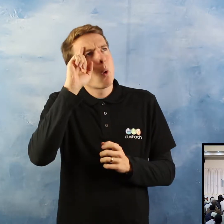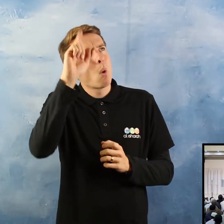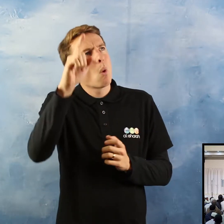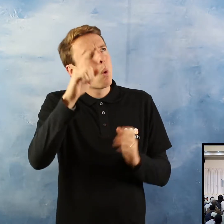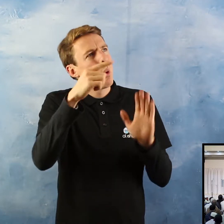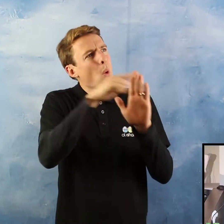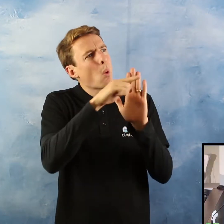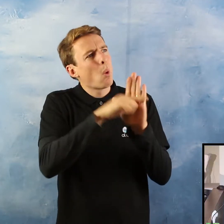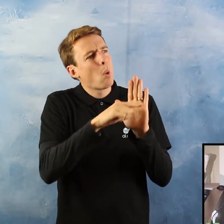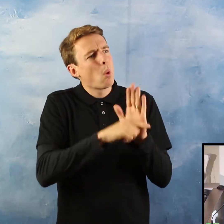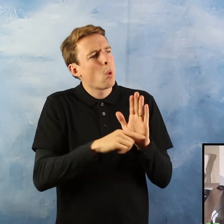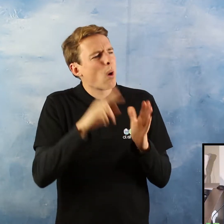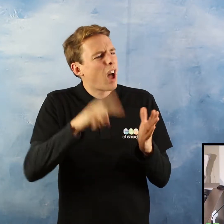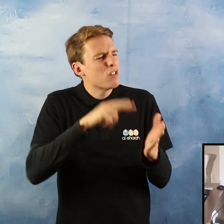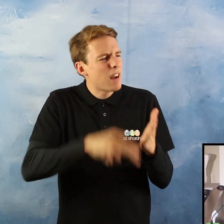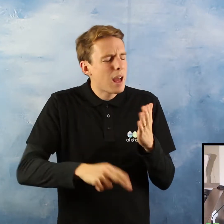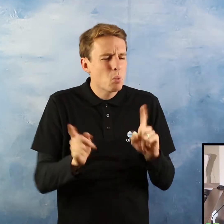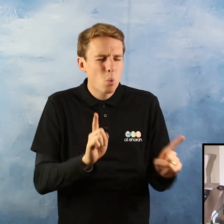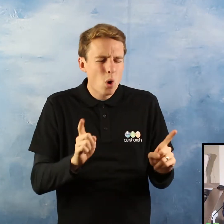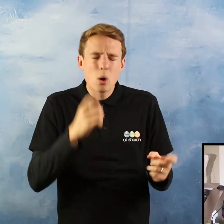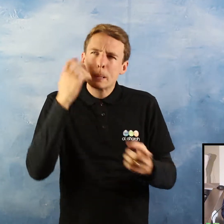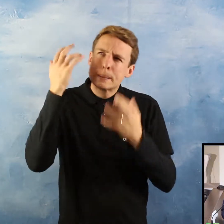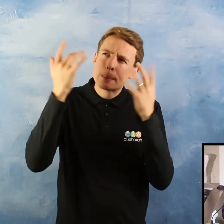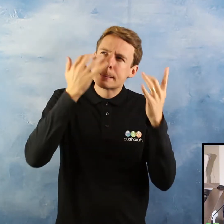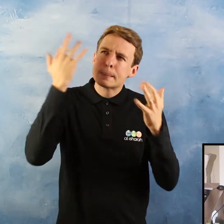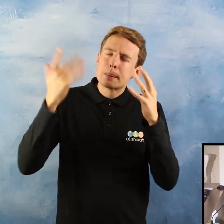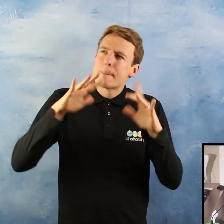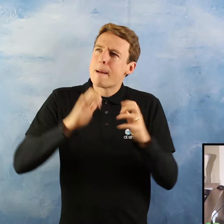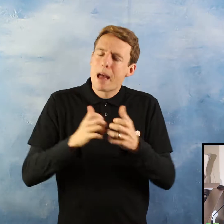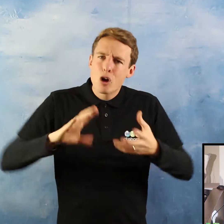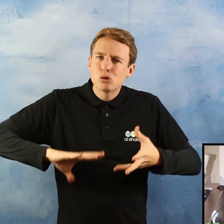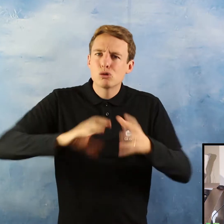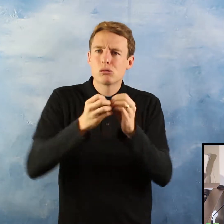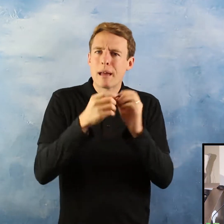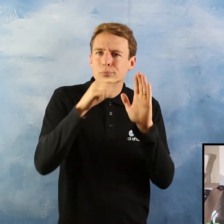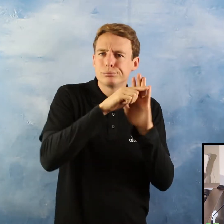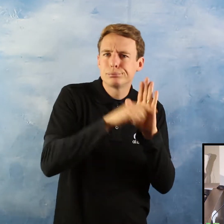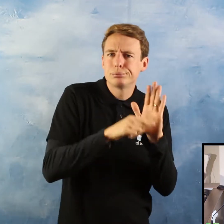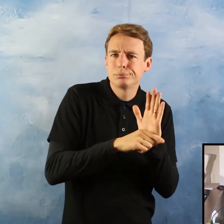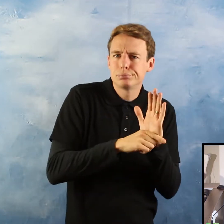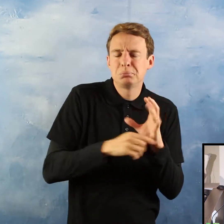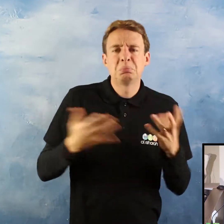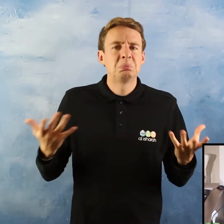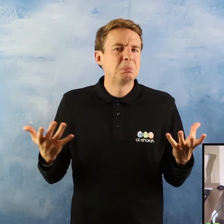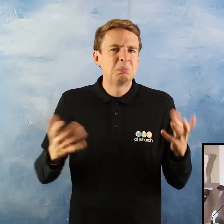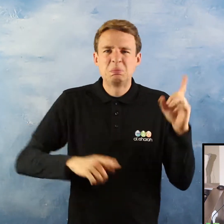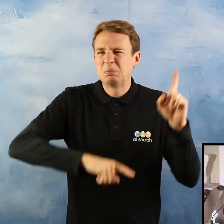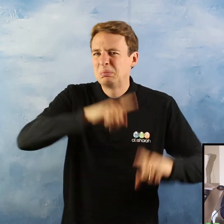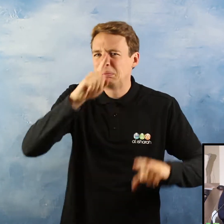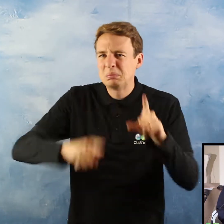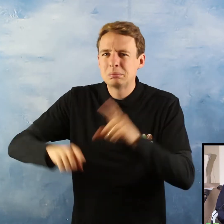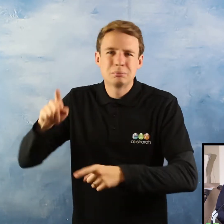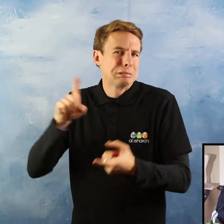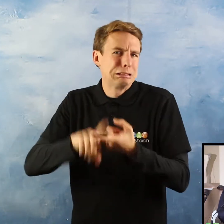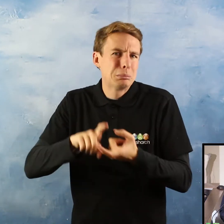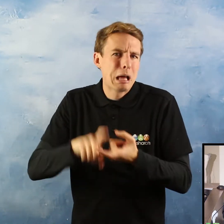of haram, may be different depending on belief, culture, civilization,